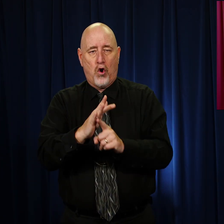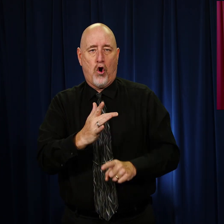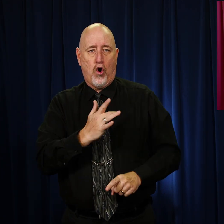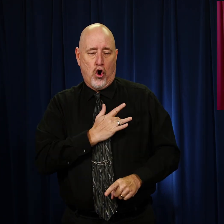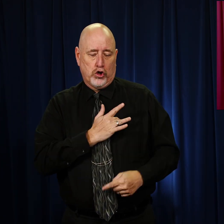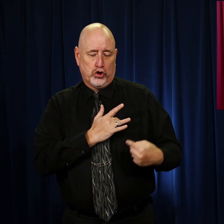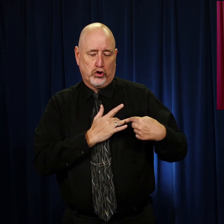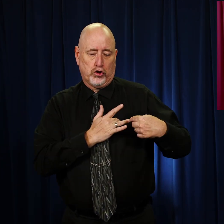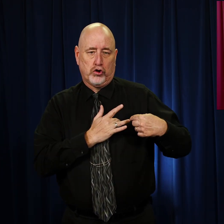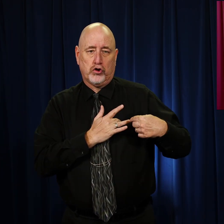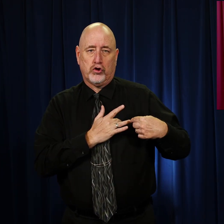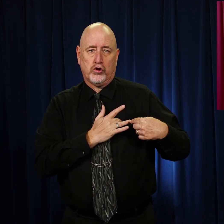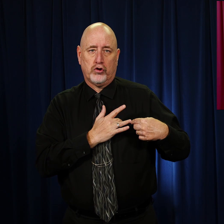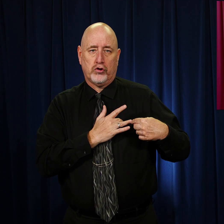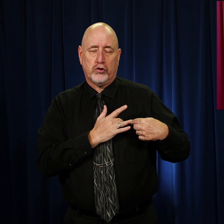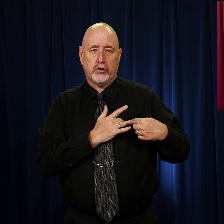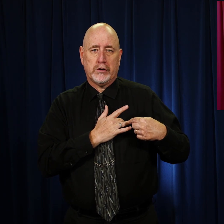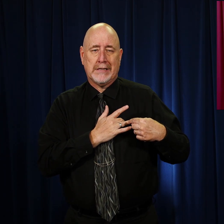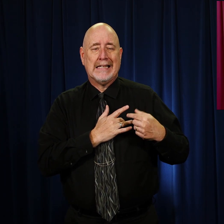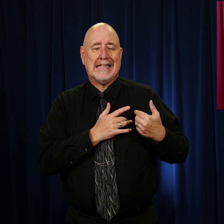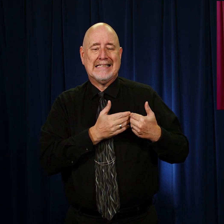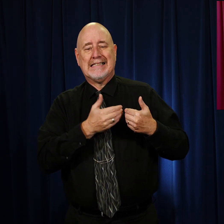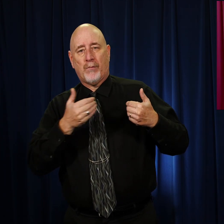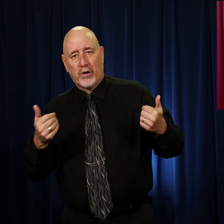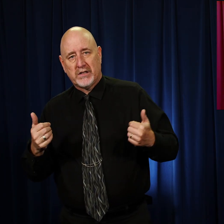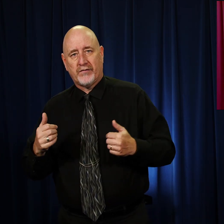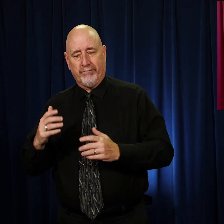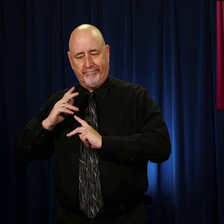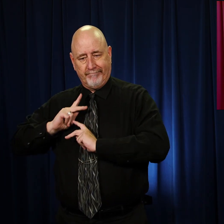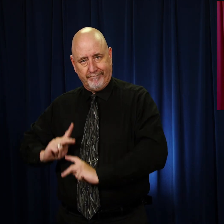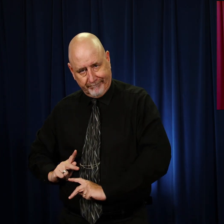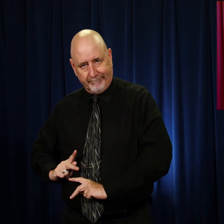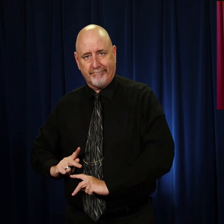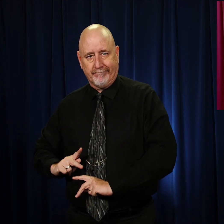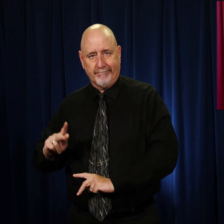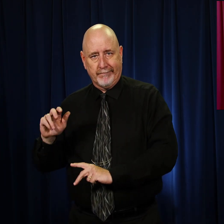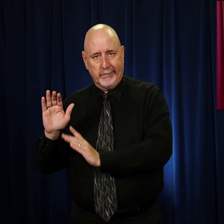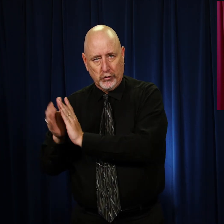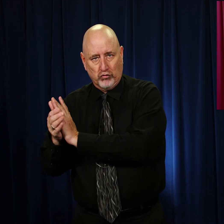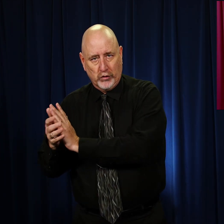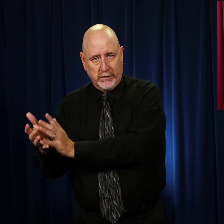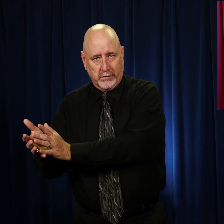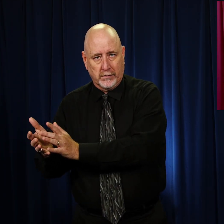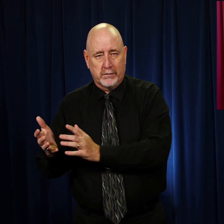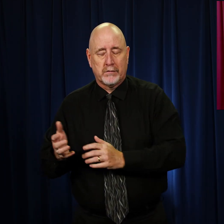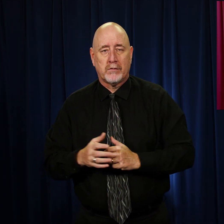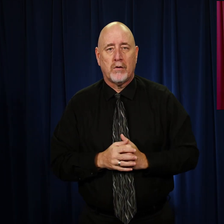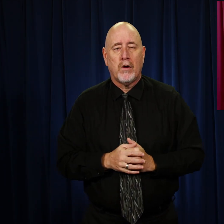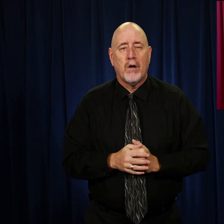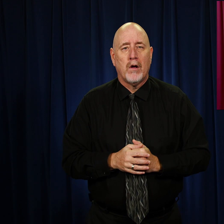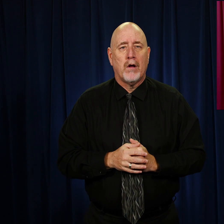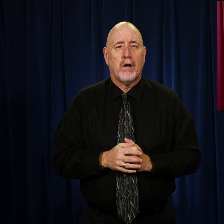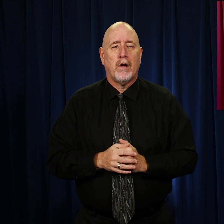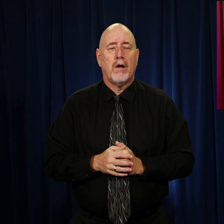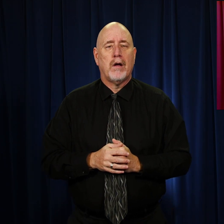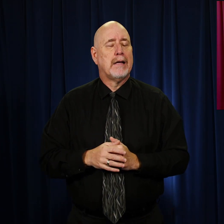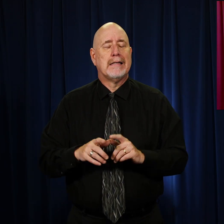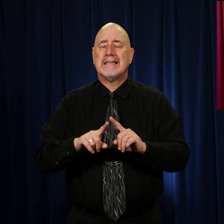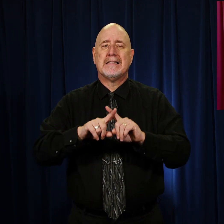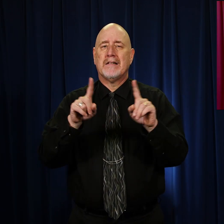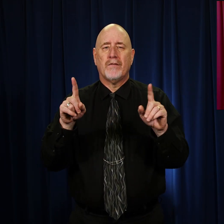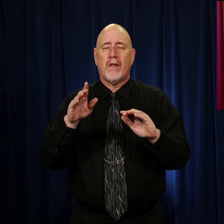You've committed adultery in your heart, and that seems to separate it from the normal act of adultery. And this is not the